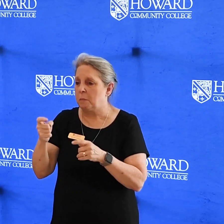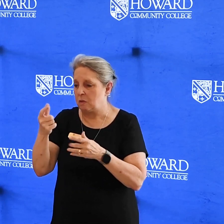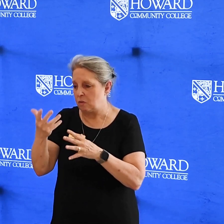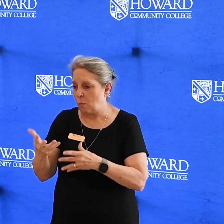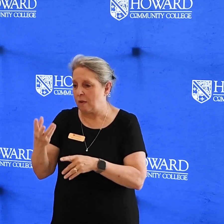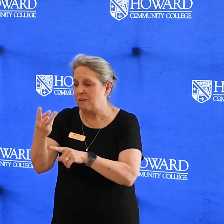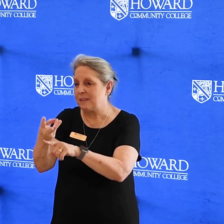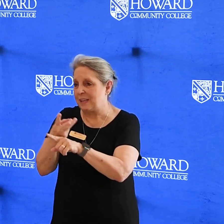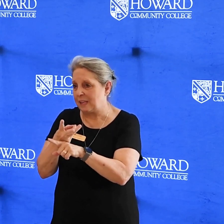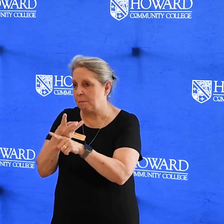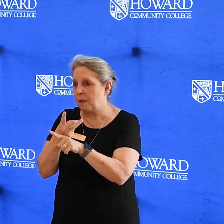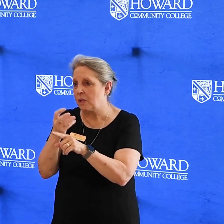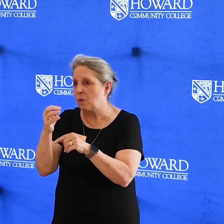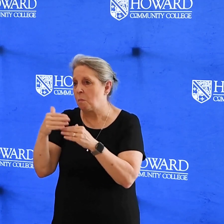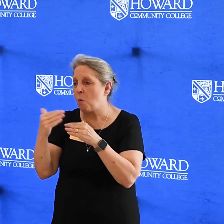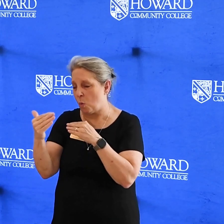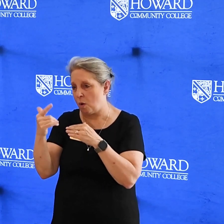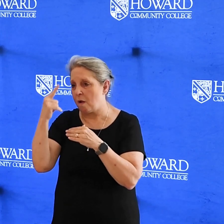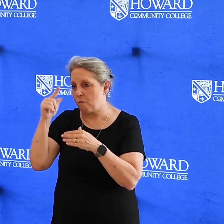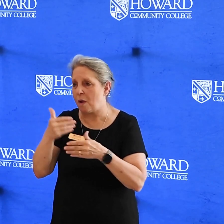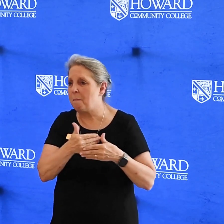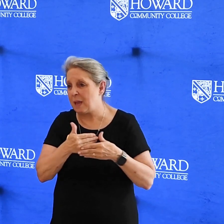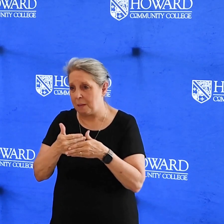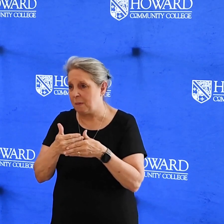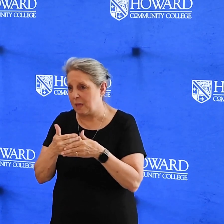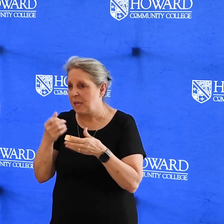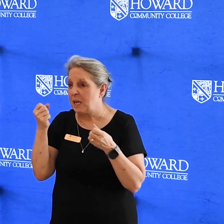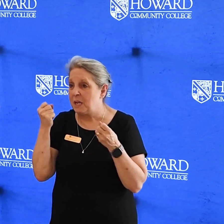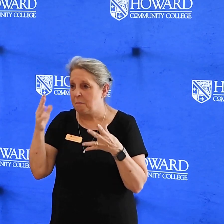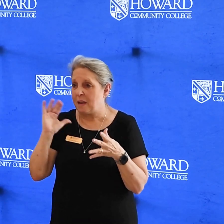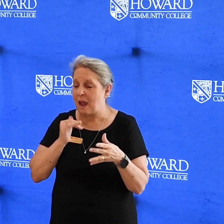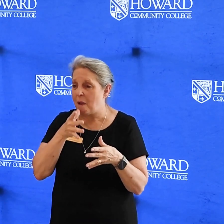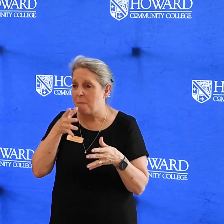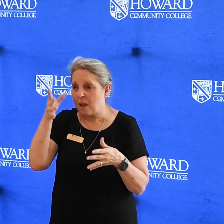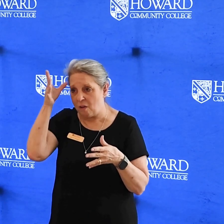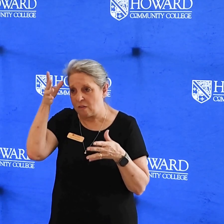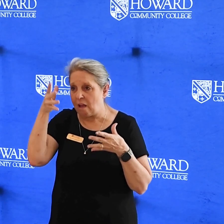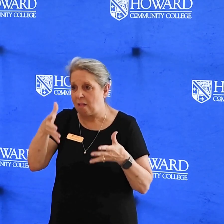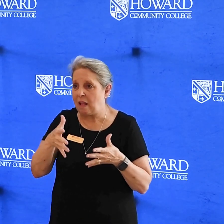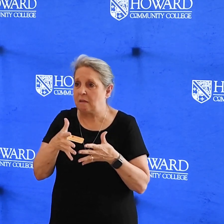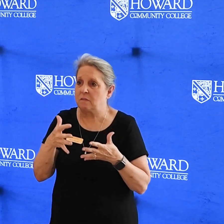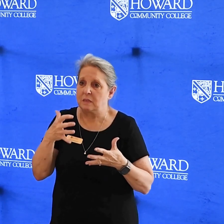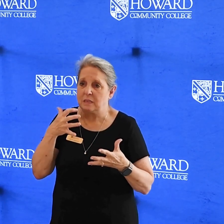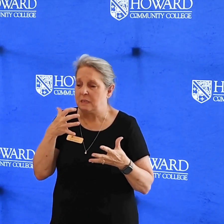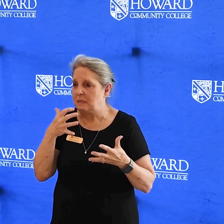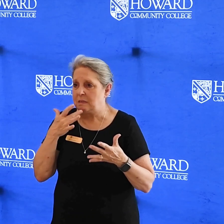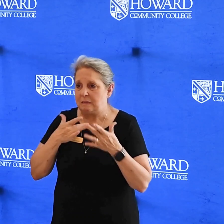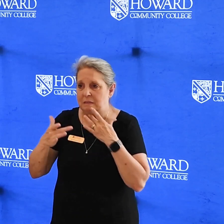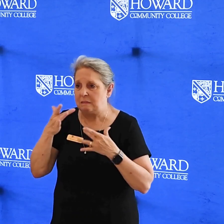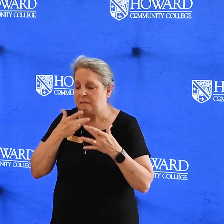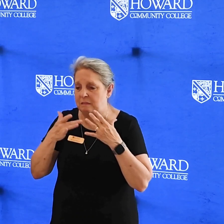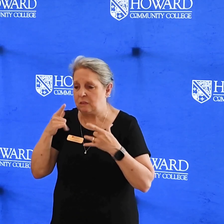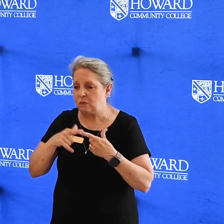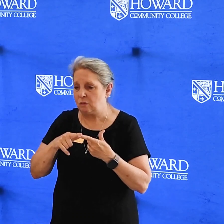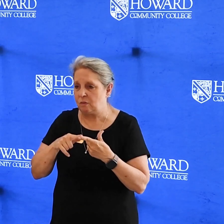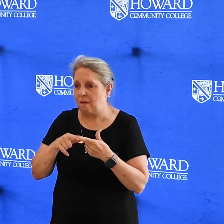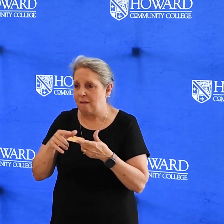or longer for an infant. And too many of our parents are left anxious and scrambling to have to